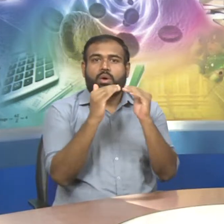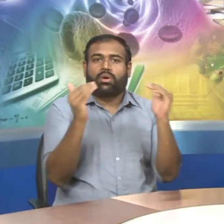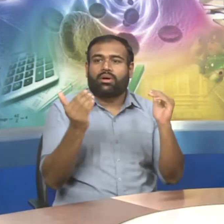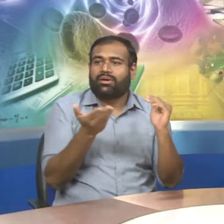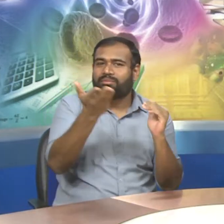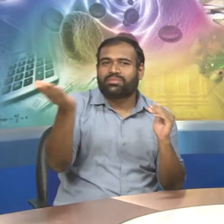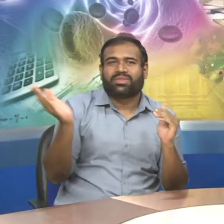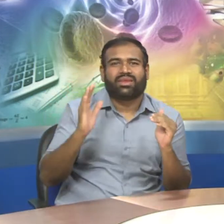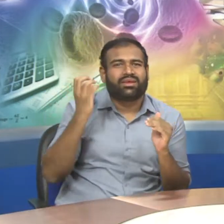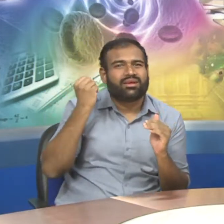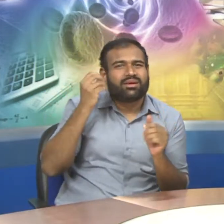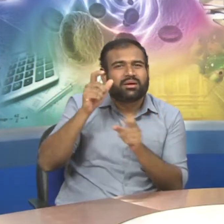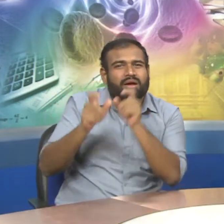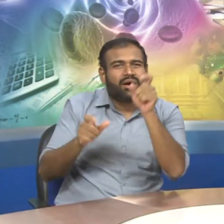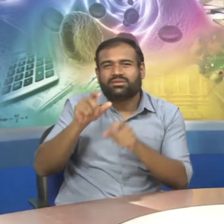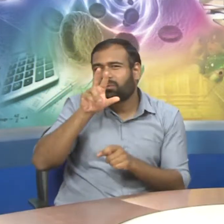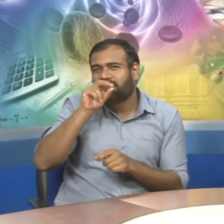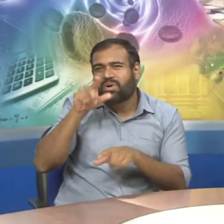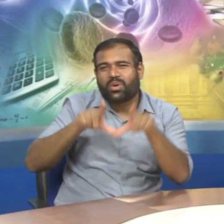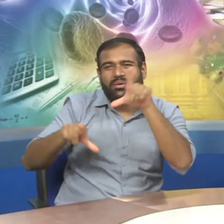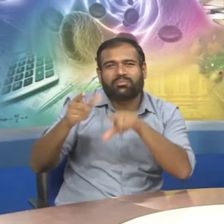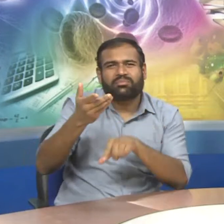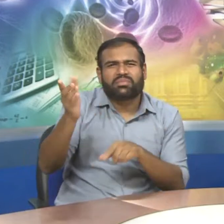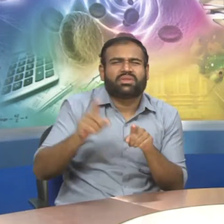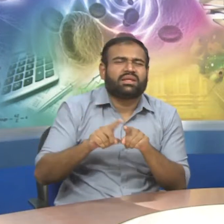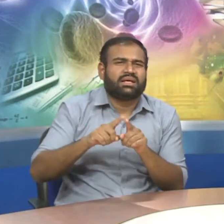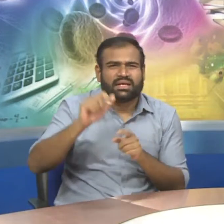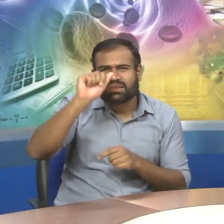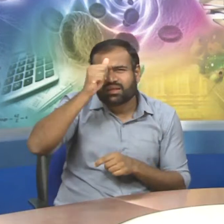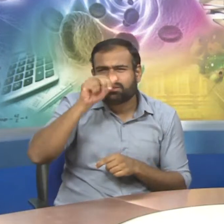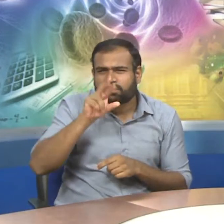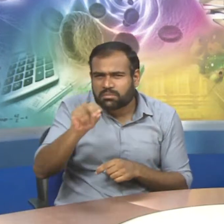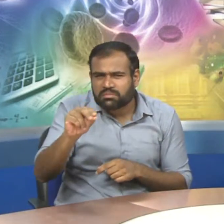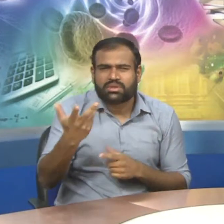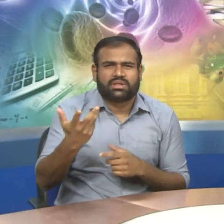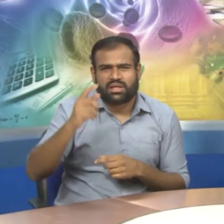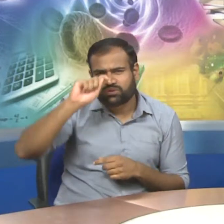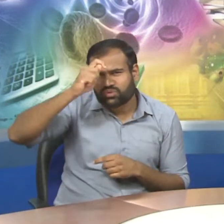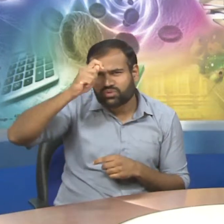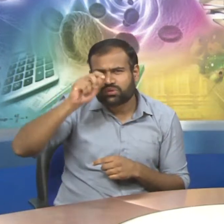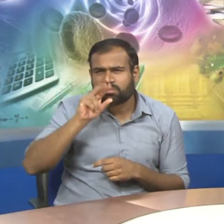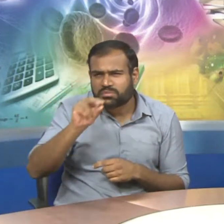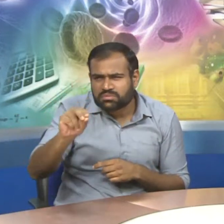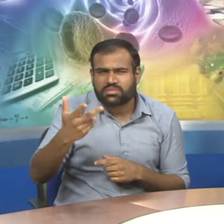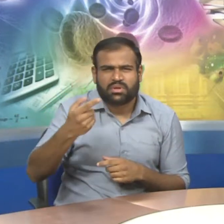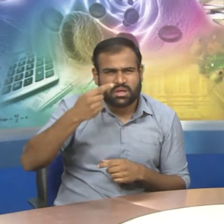rules, you will realize how ISL is equal to any spoken language.